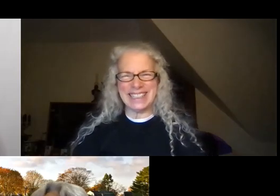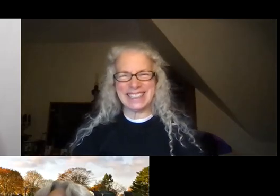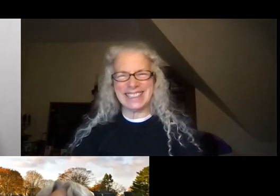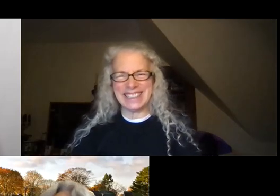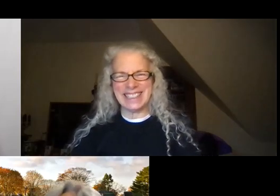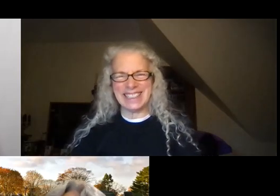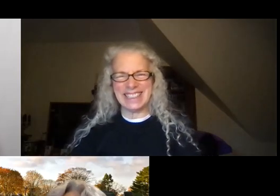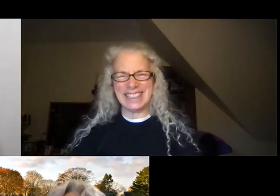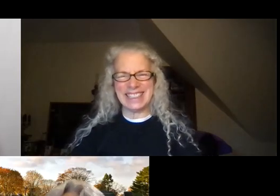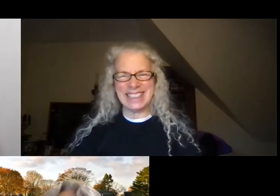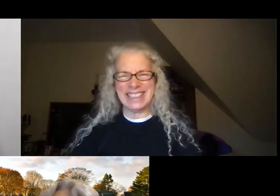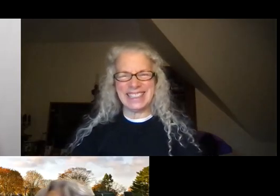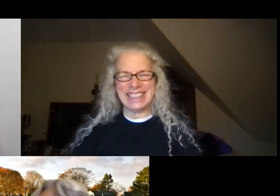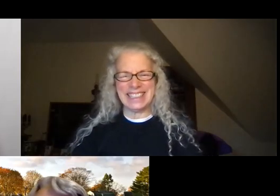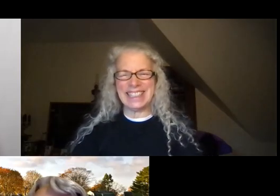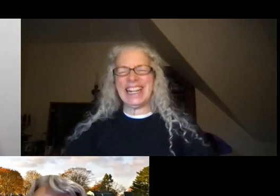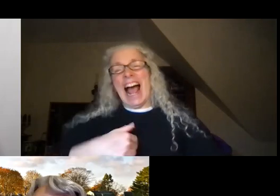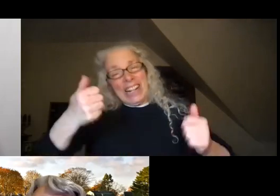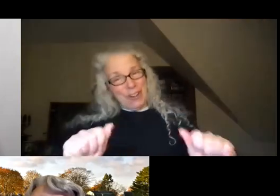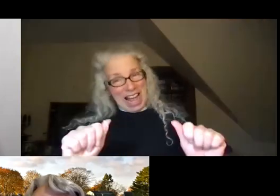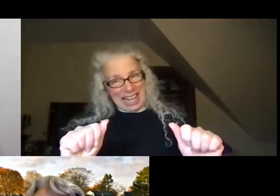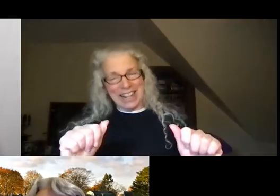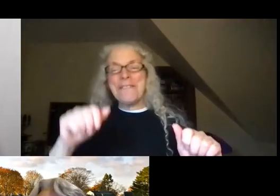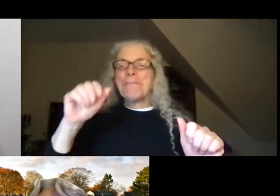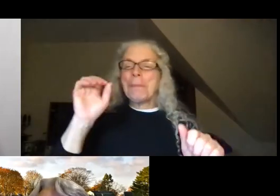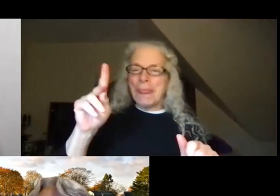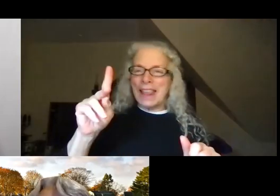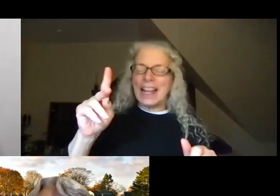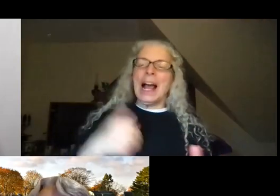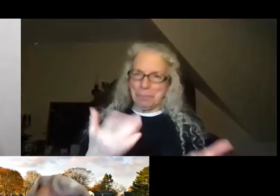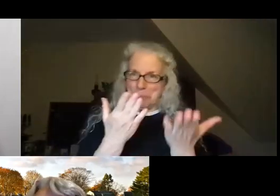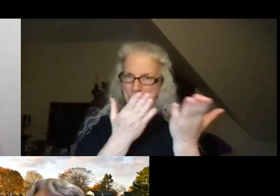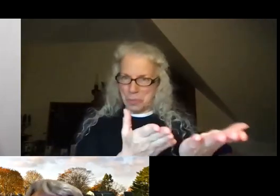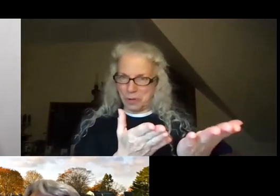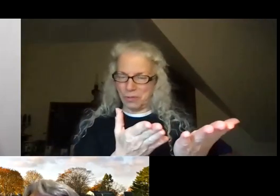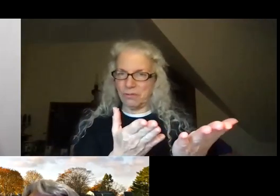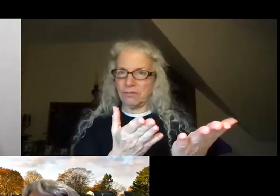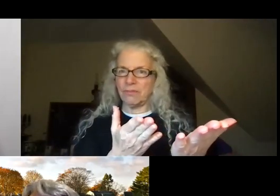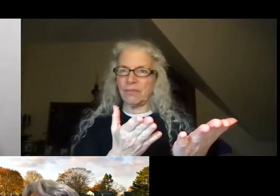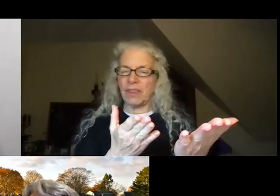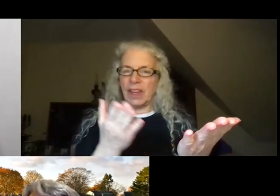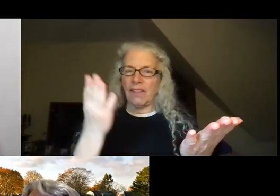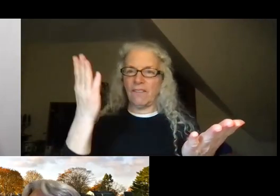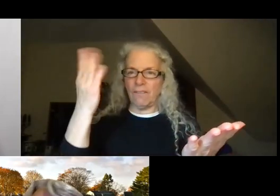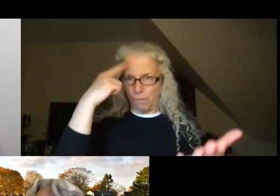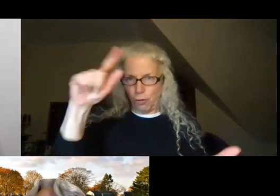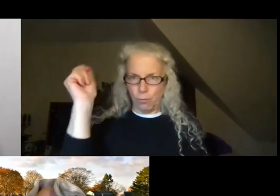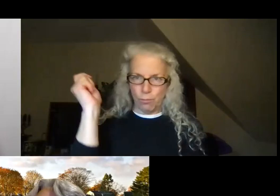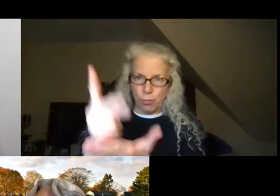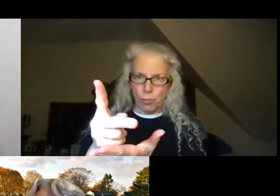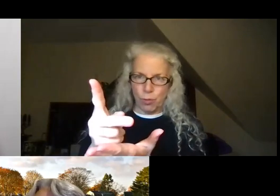Betsy. I'll try. Okay, I'll make a motion to approve that